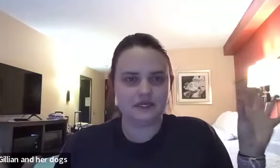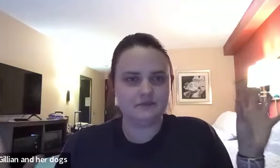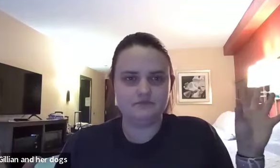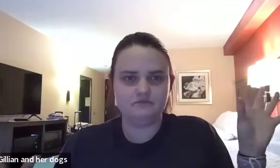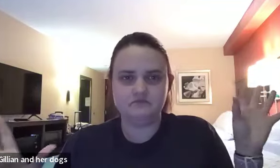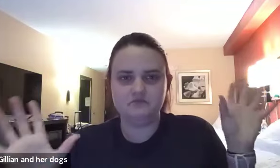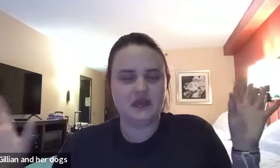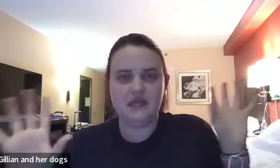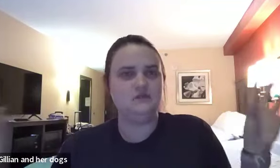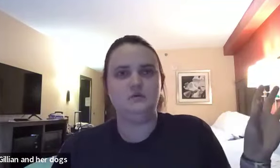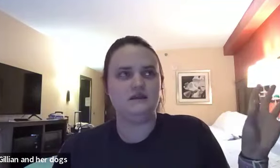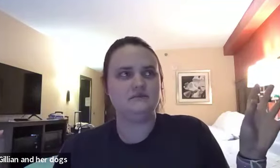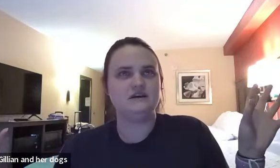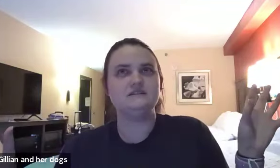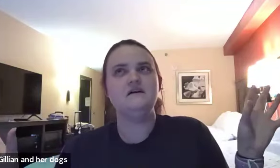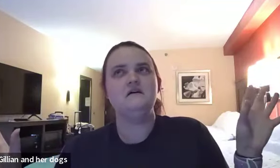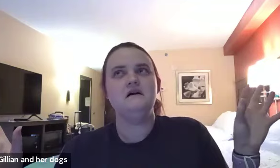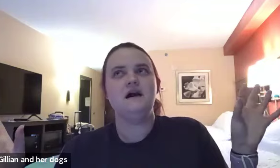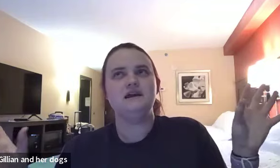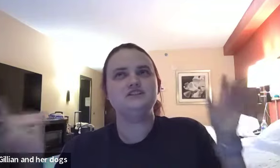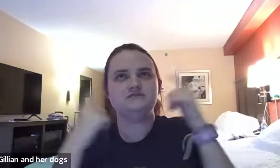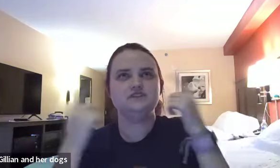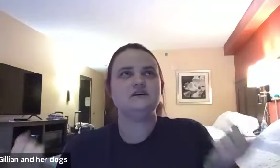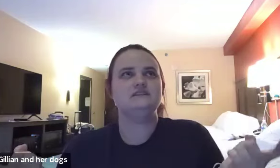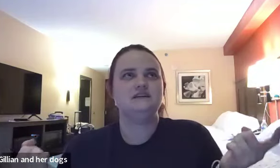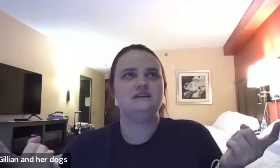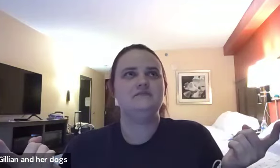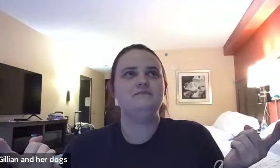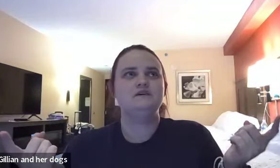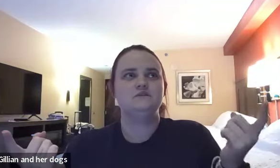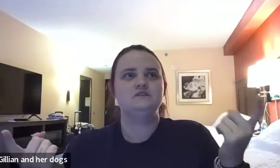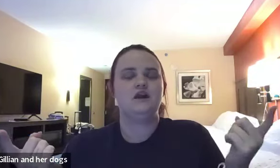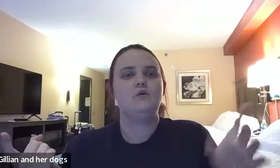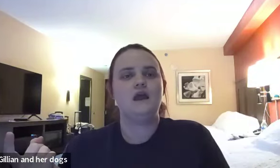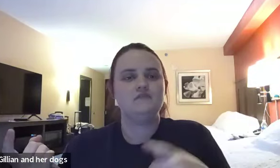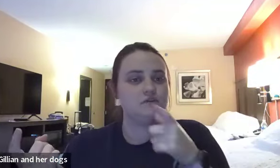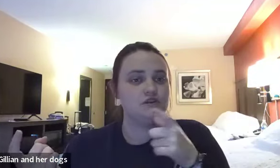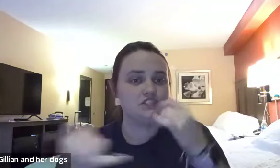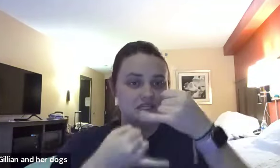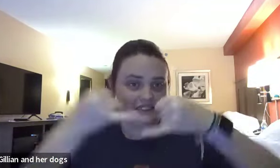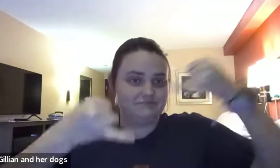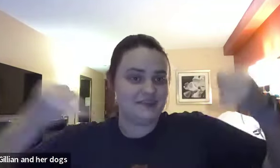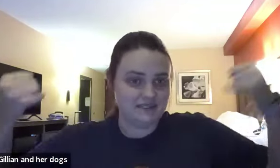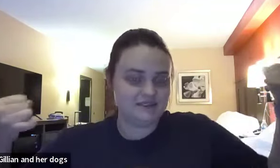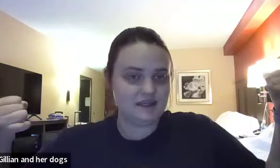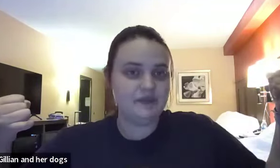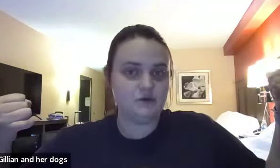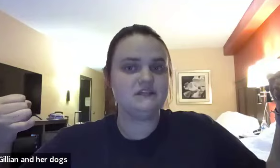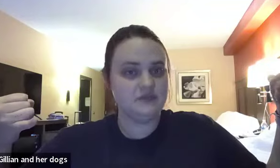it anyway because I can just visualize seeing someone saying, "Oh, we're having for lunch, it's this," and me knowing